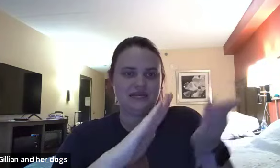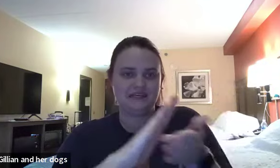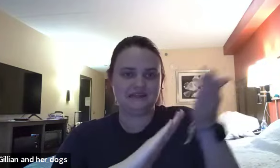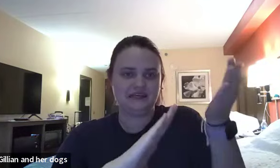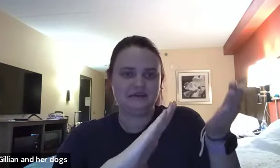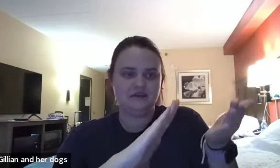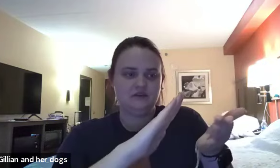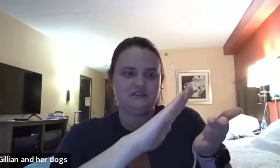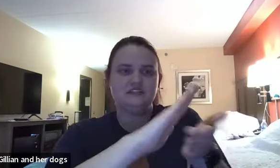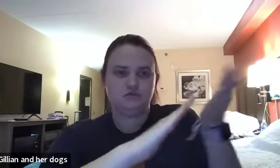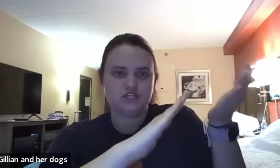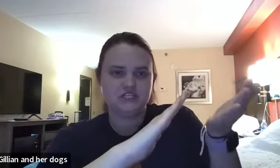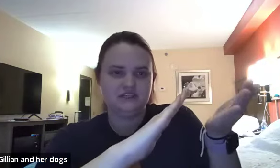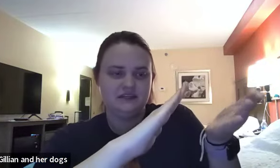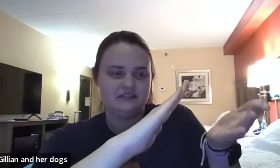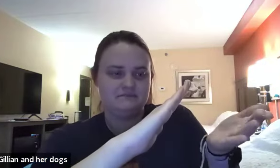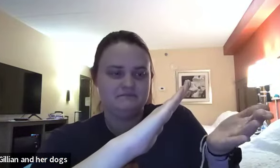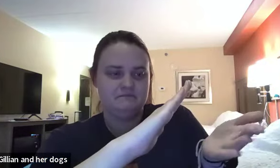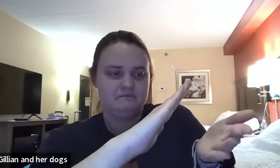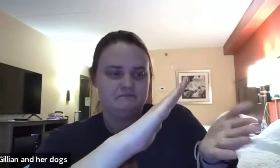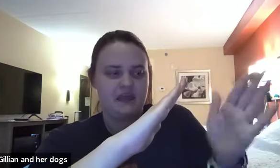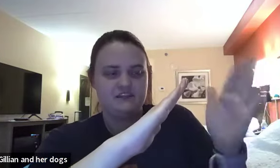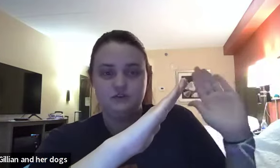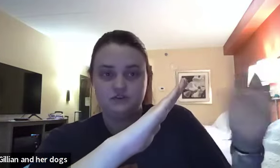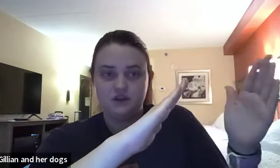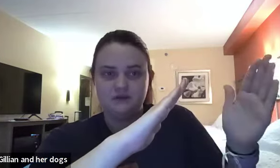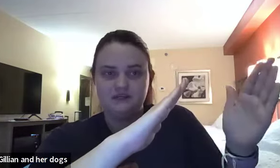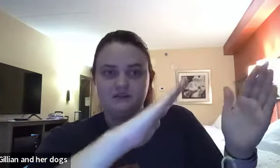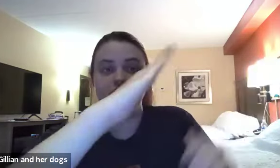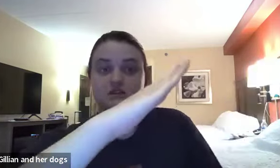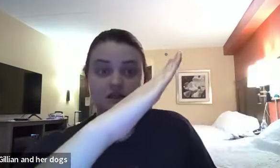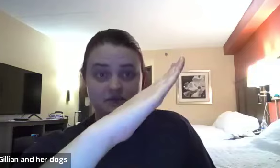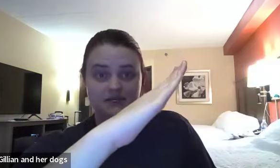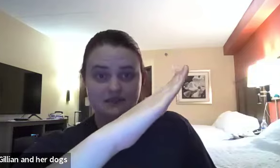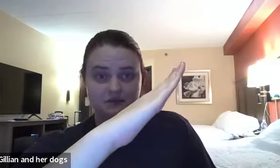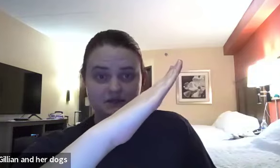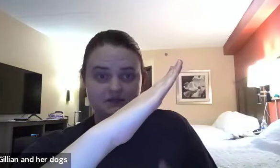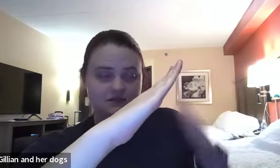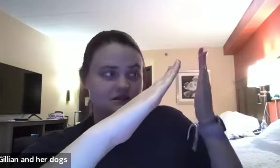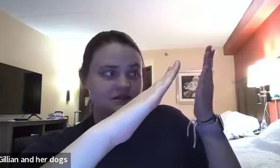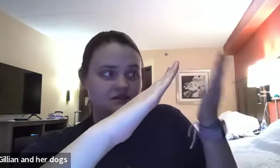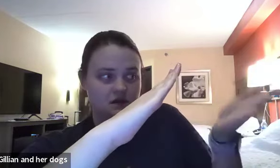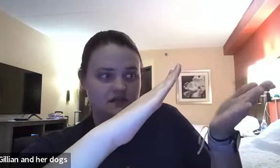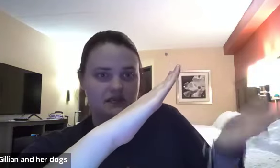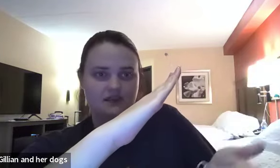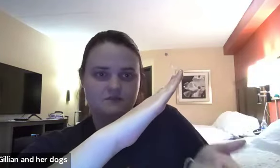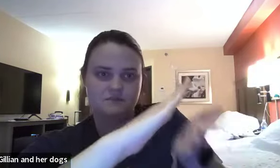running. Like this is like rushing and it's pat. So your non-dominant sideways. Dominant hand comes up